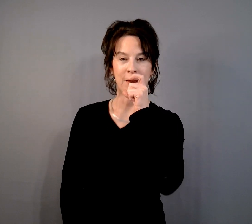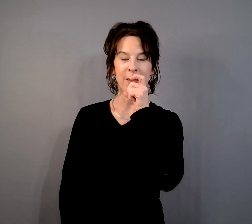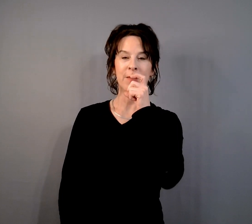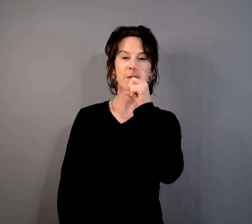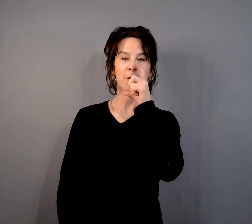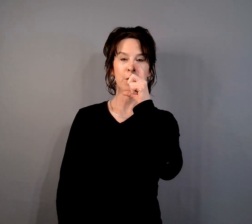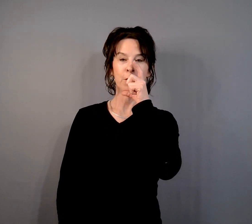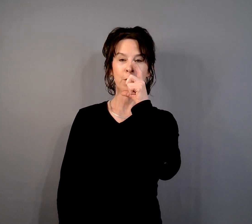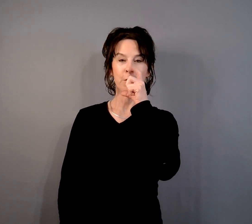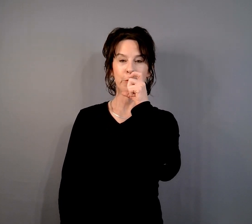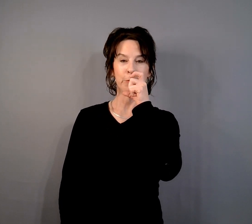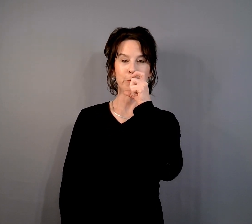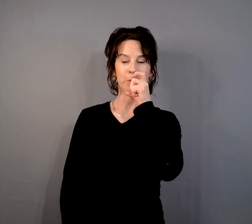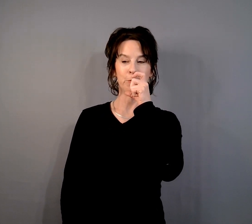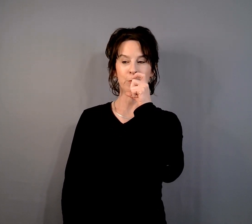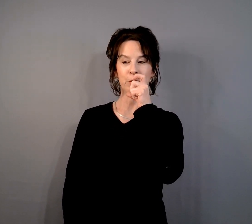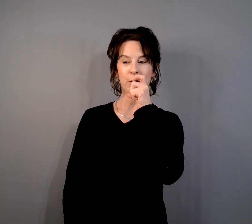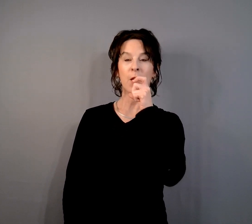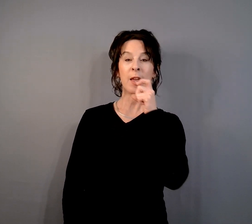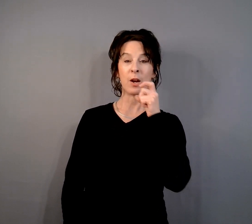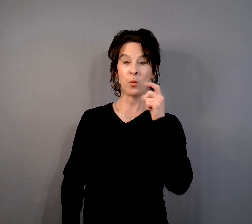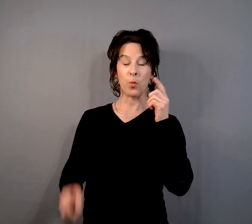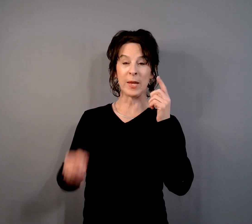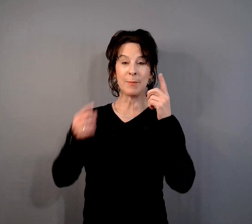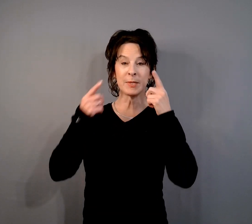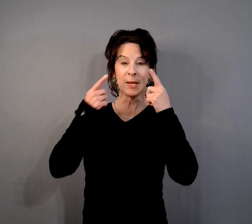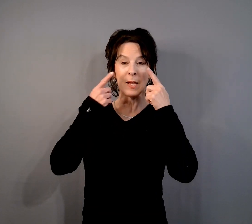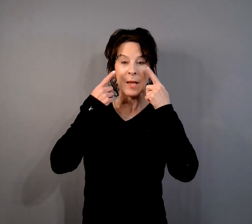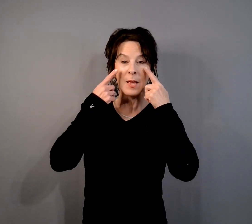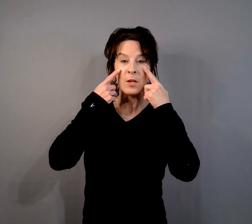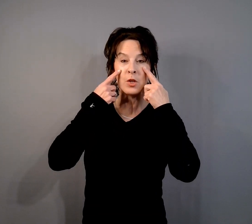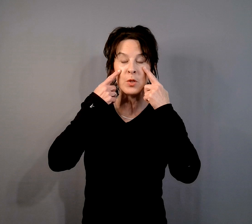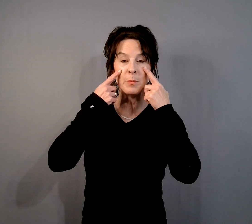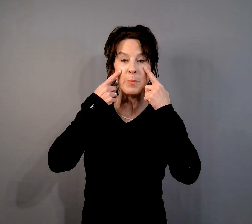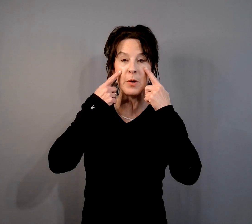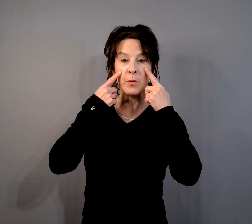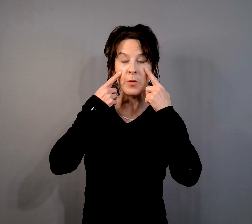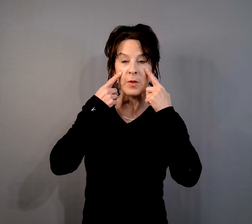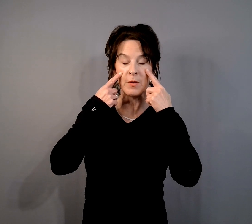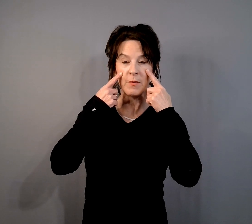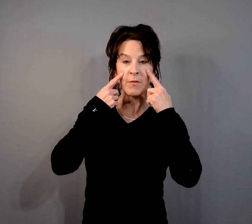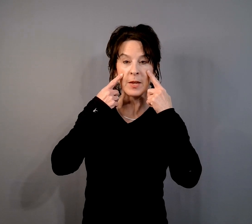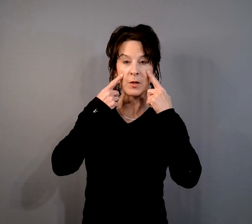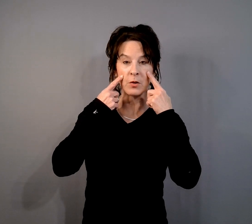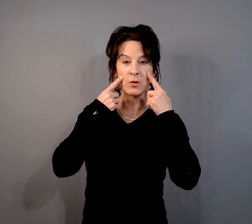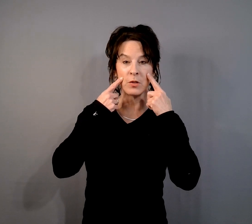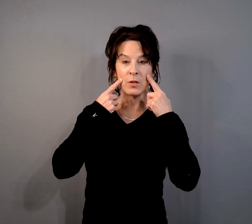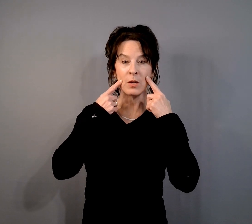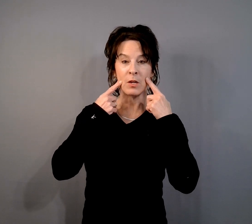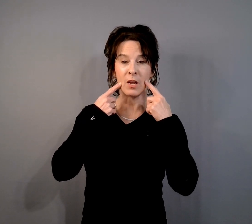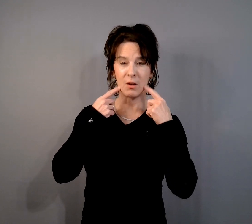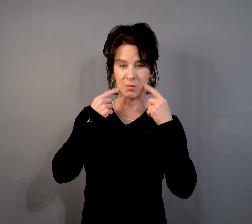Okay? Who? And on weeps, use both fingers and go